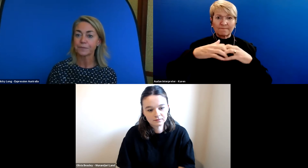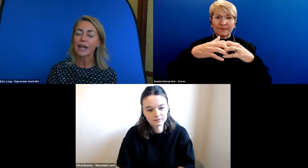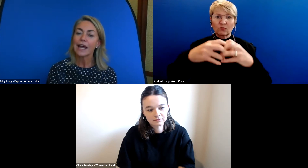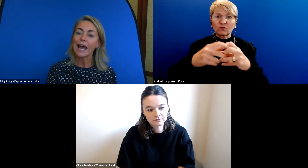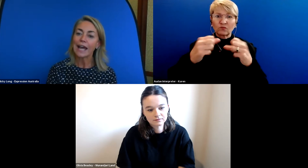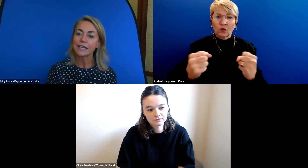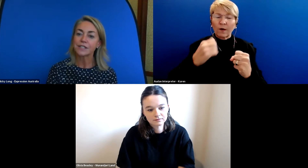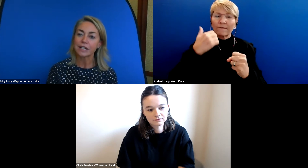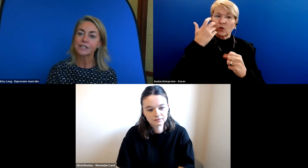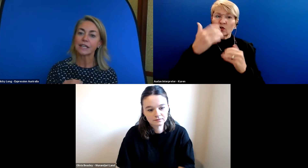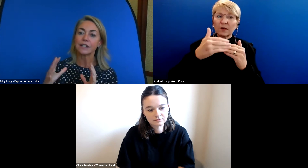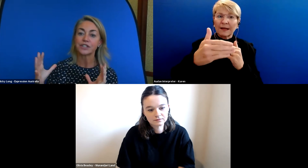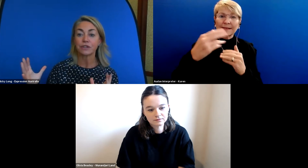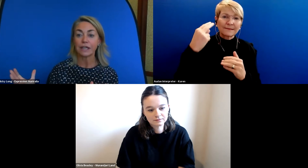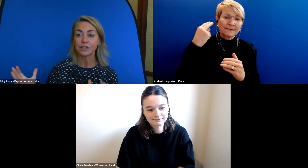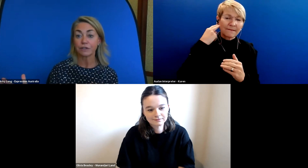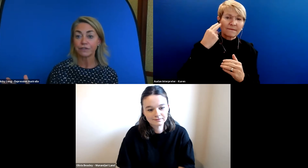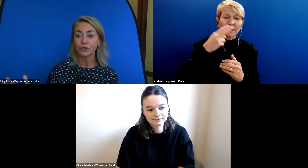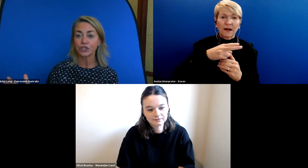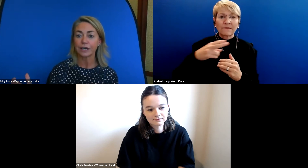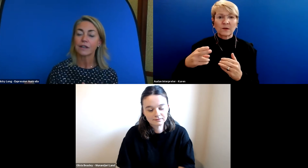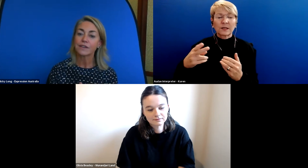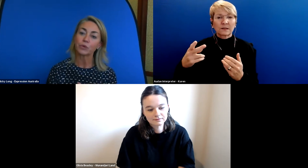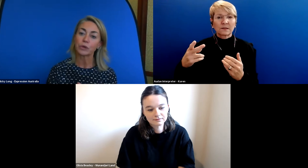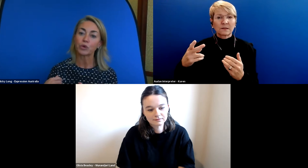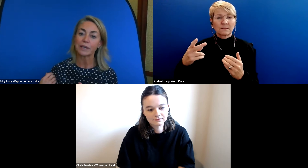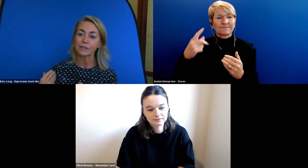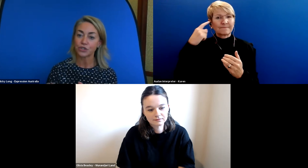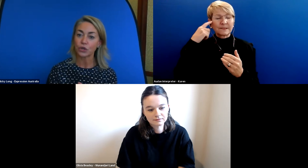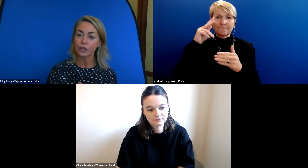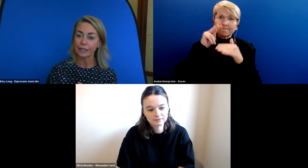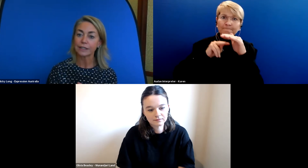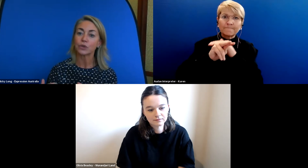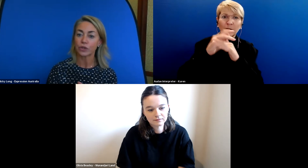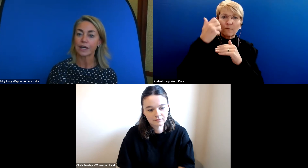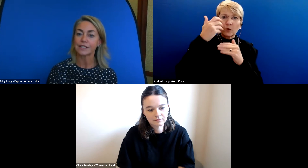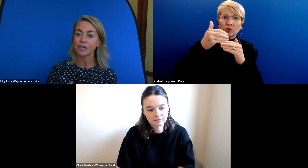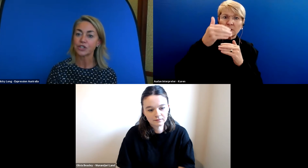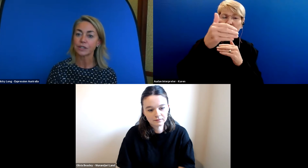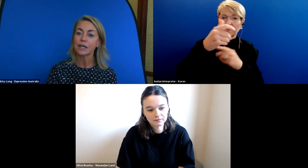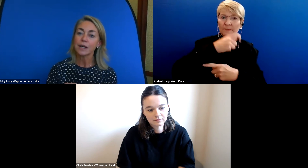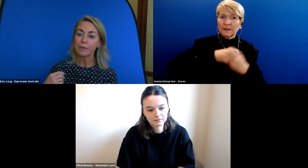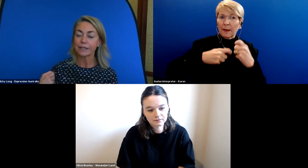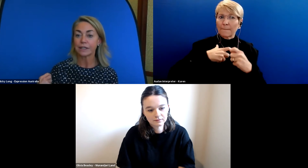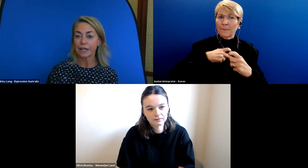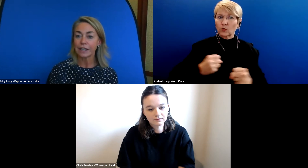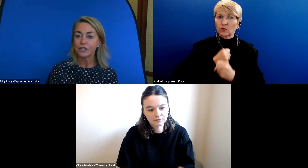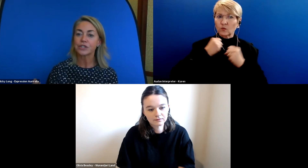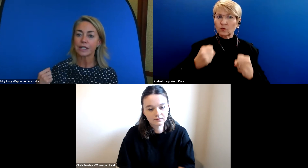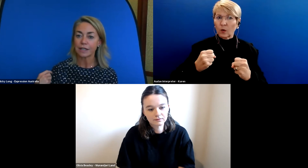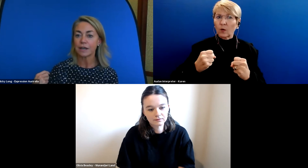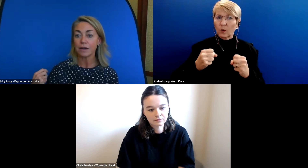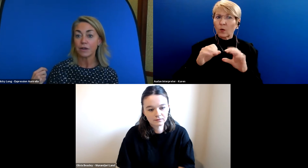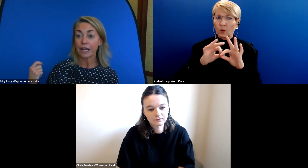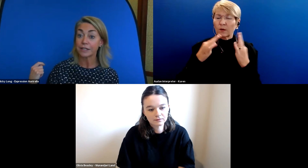community, and I see into the future that we will be a stronger organisation, being